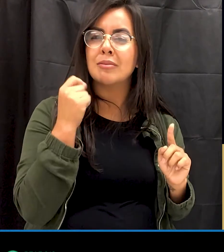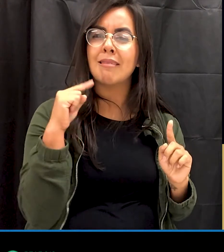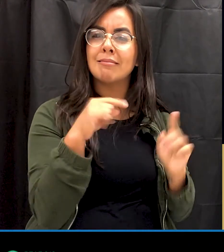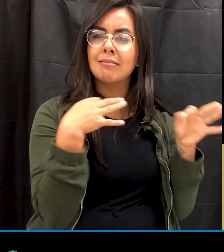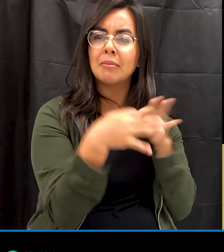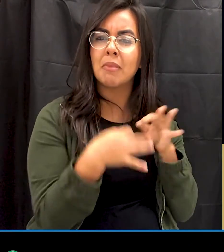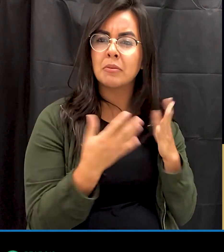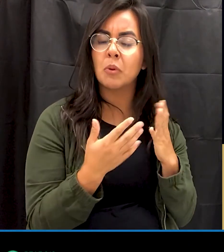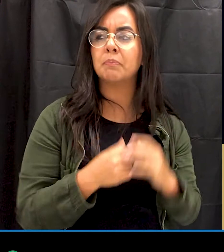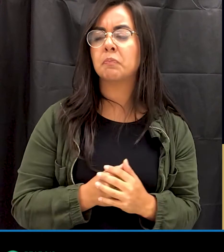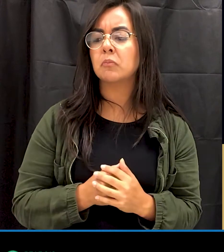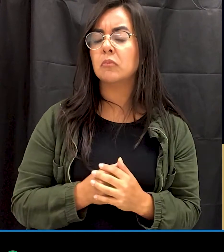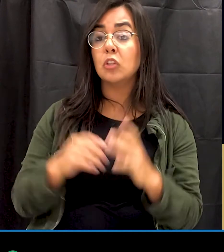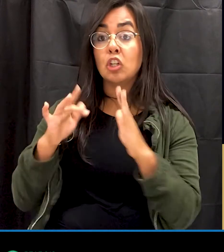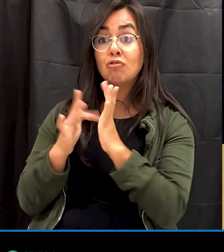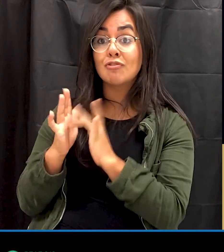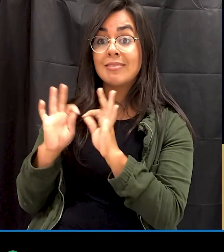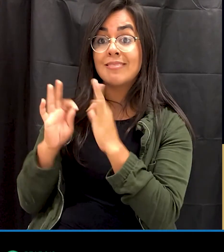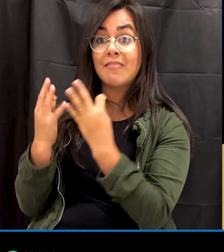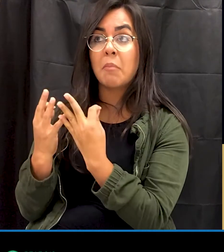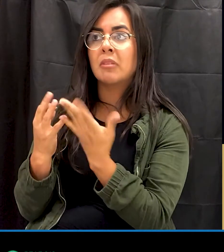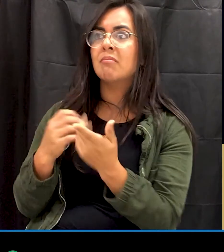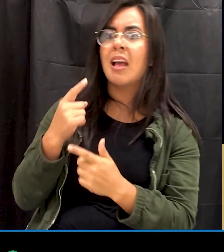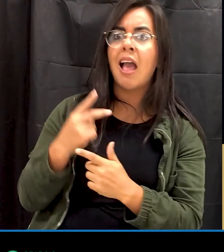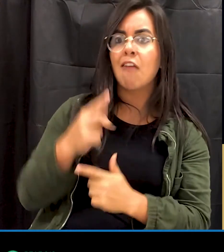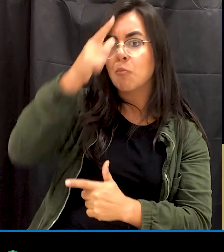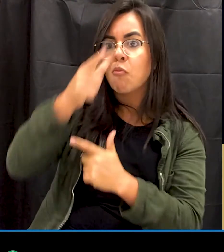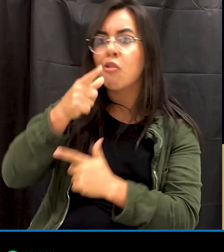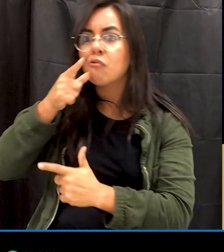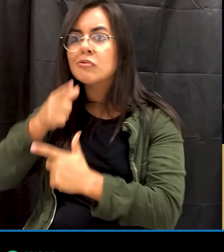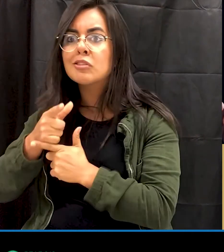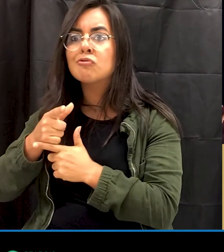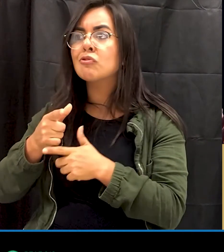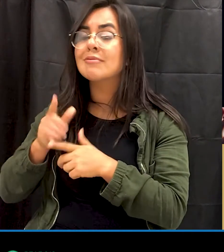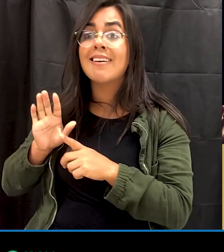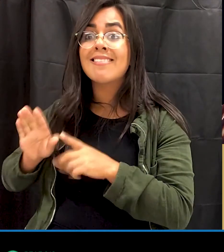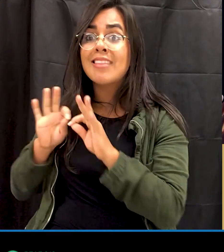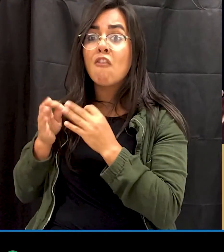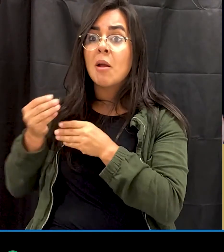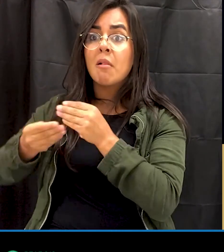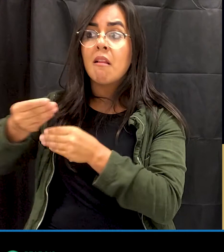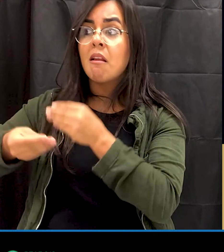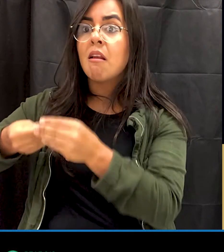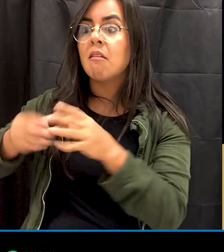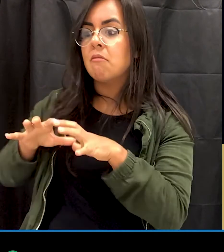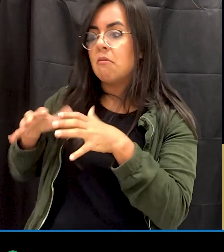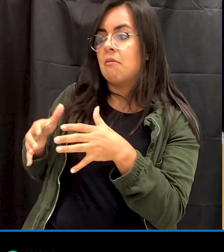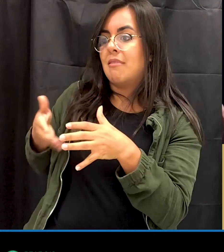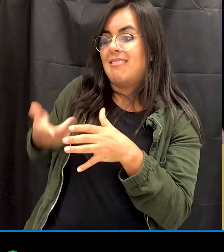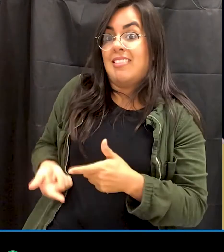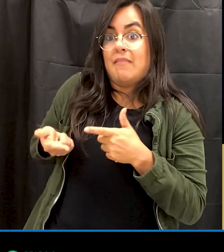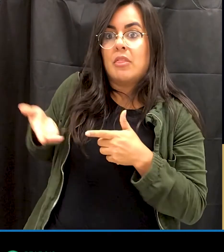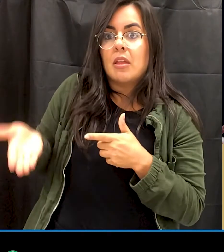the Holy Land, and have had conversations, had actual interviews with the physical descendants